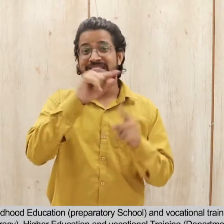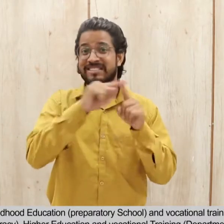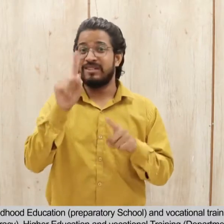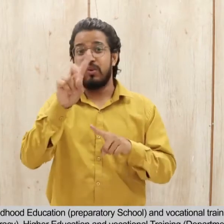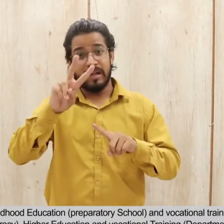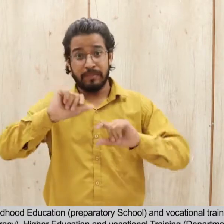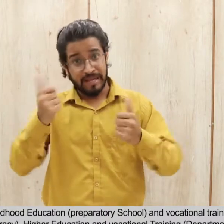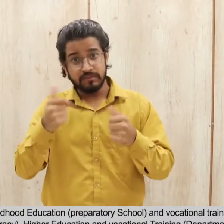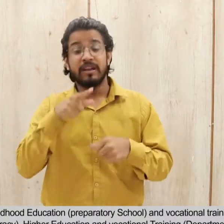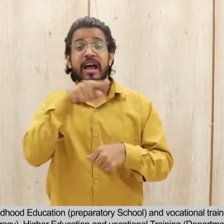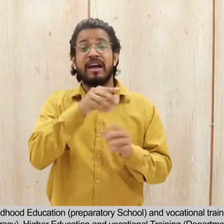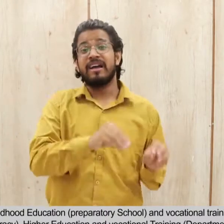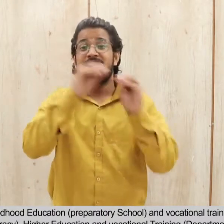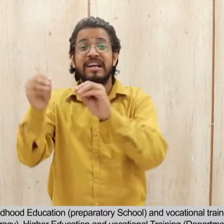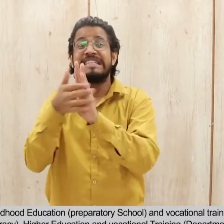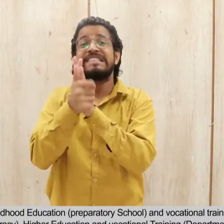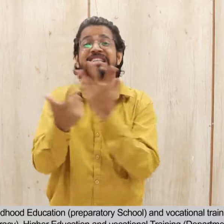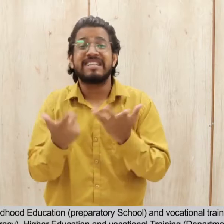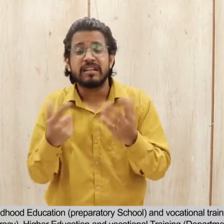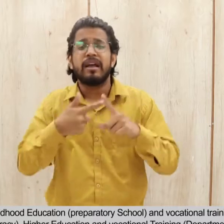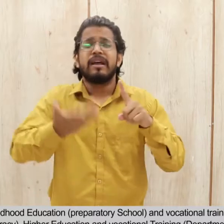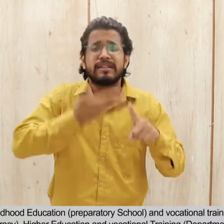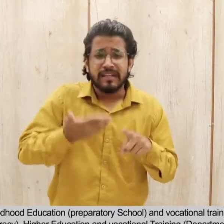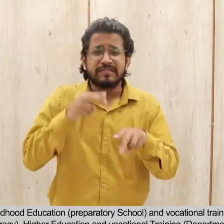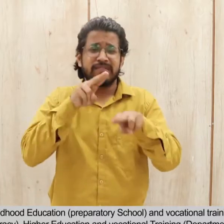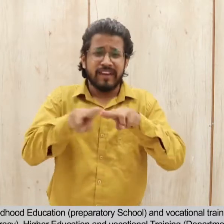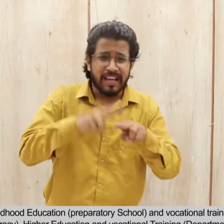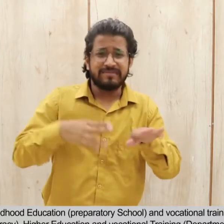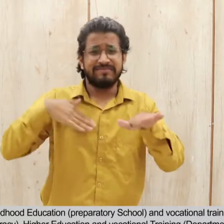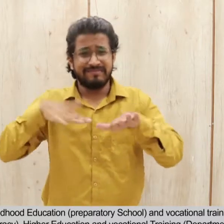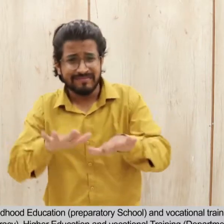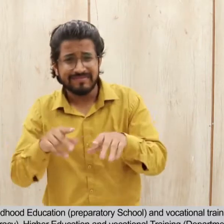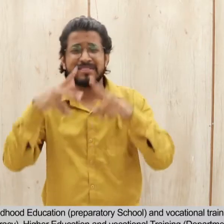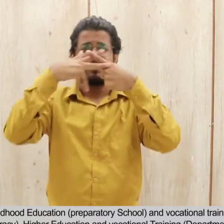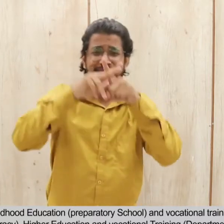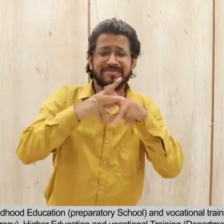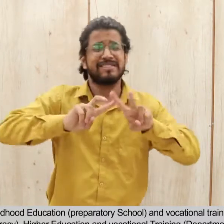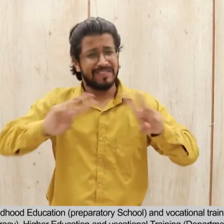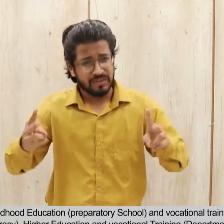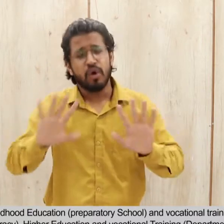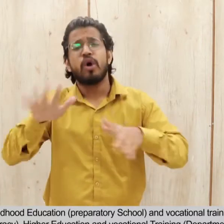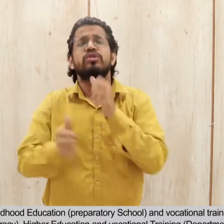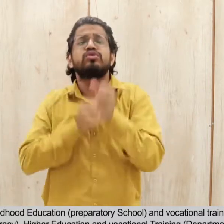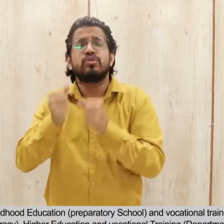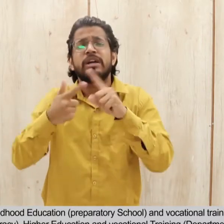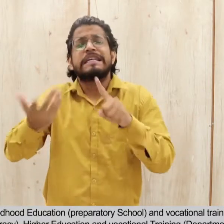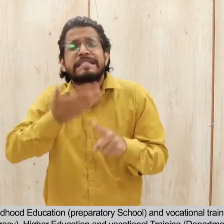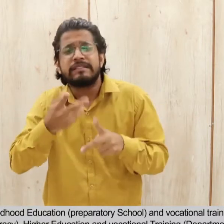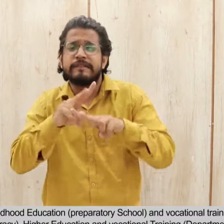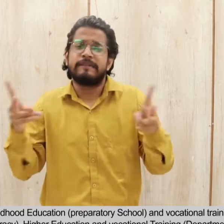Sports. Department of School Education and Literacy. Higher Education and Vocational Training, Department of